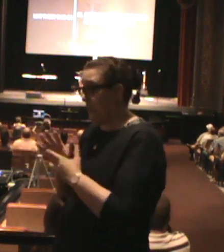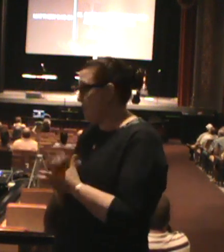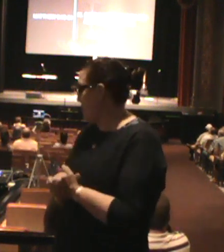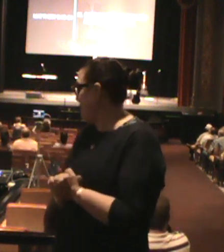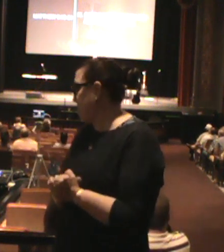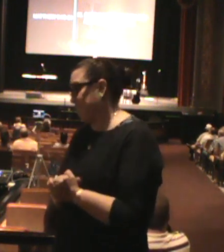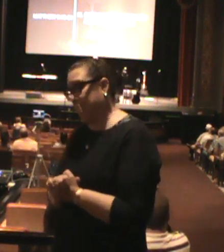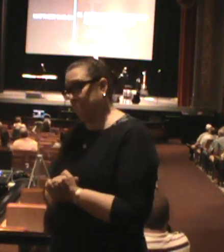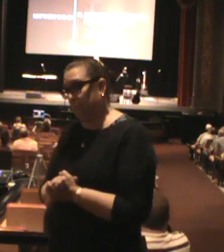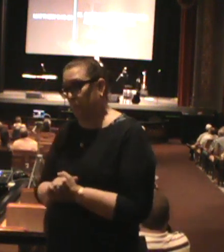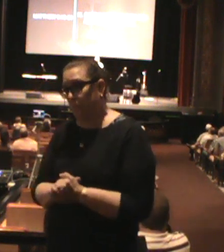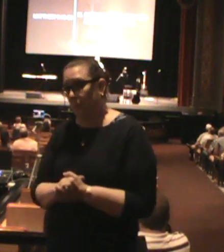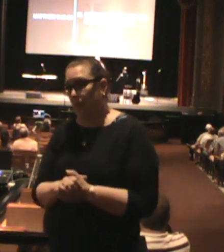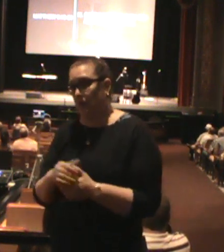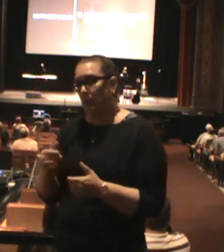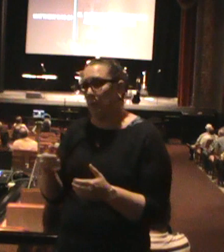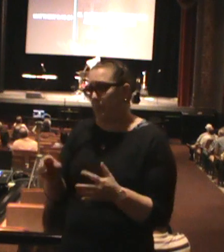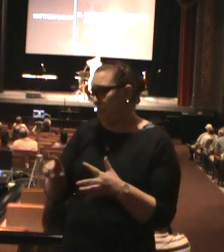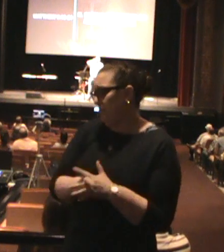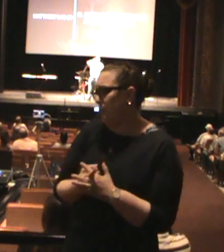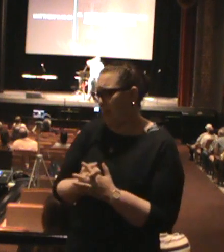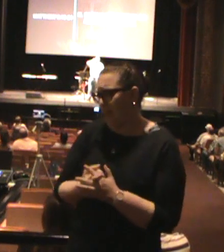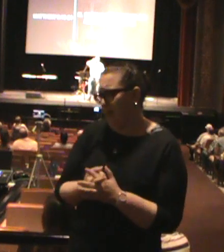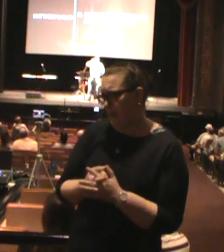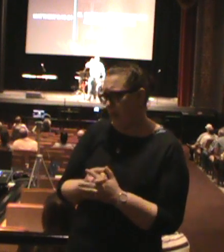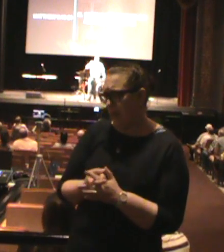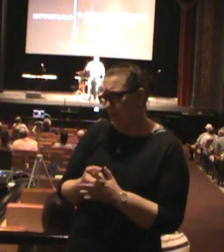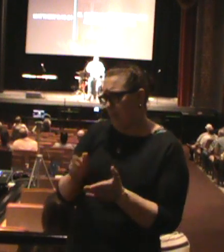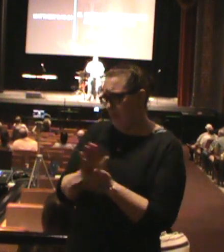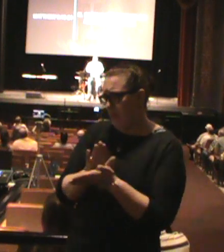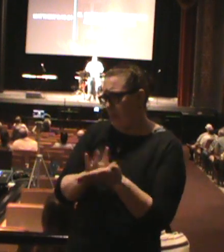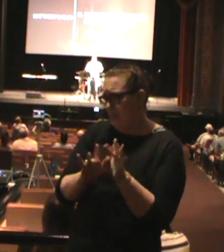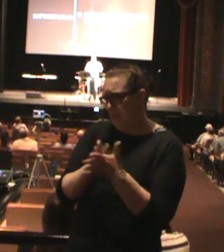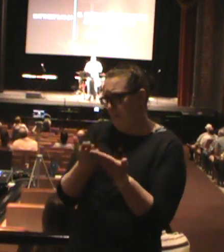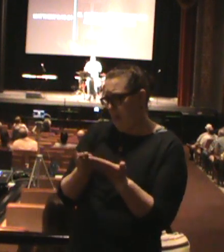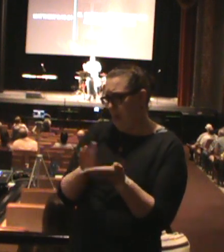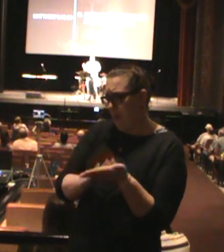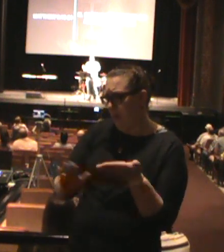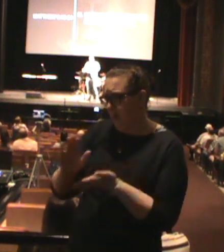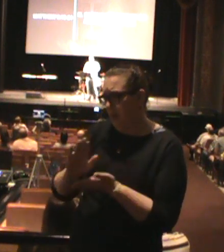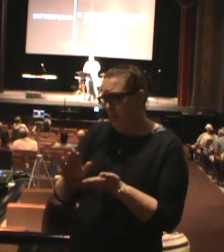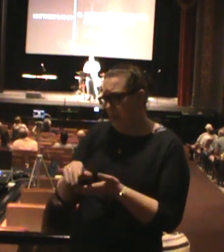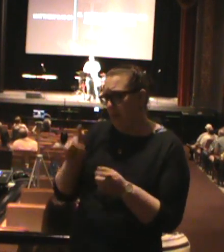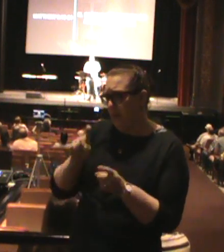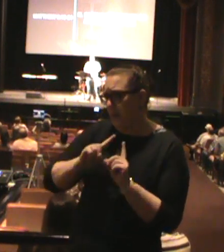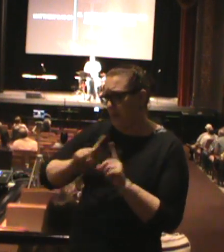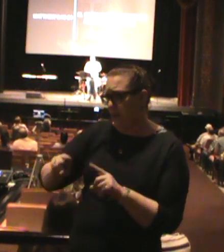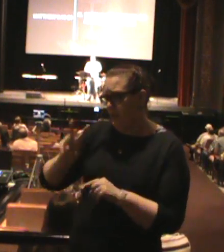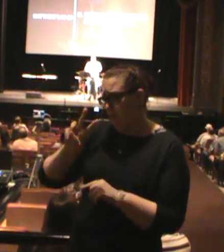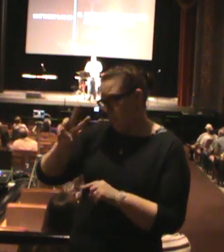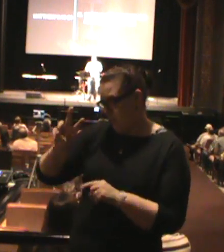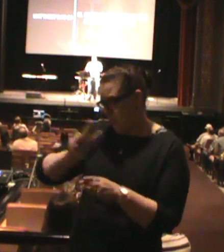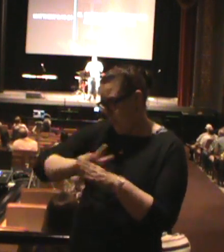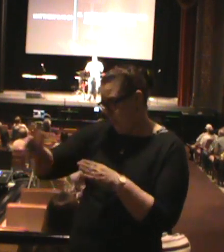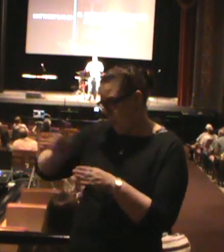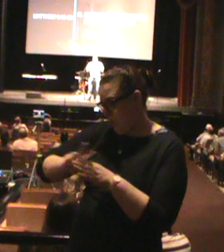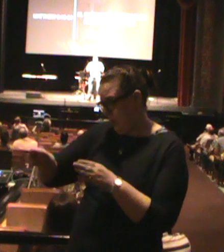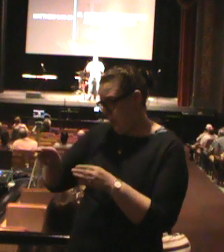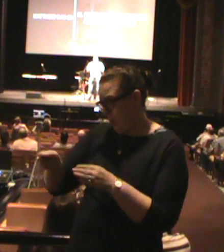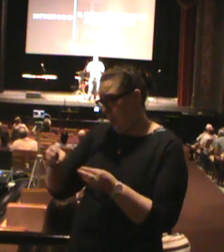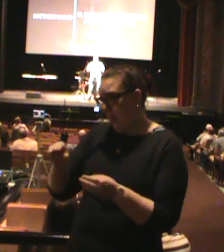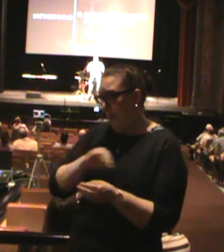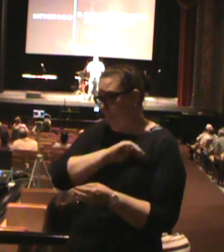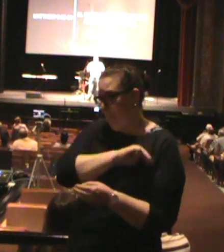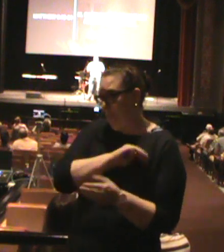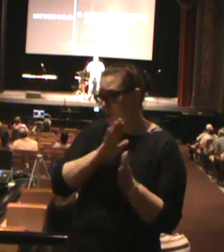the first semester of seminary is about halfway through, and they had to do a two-week missionary assignment, which is